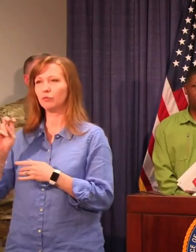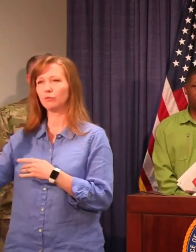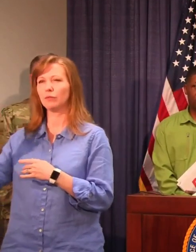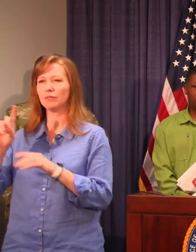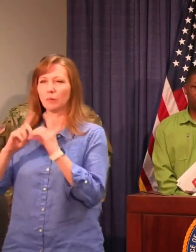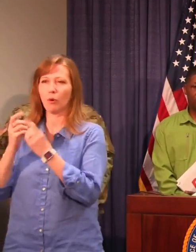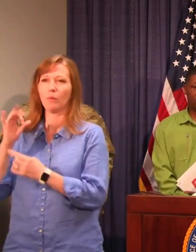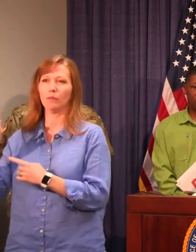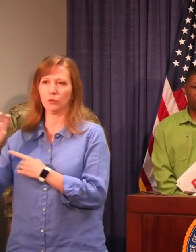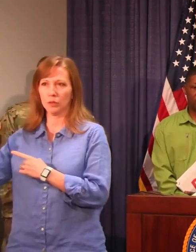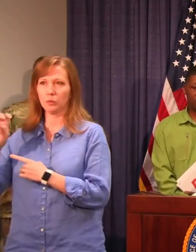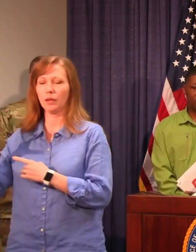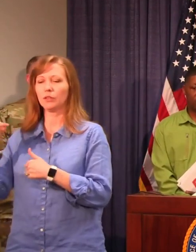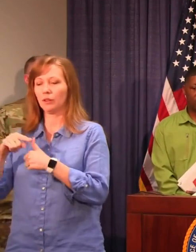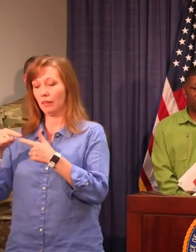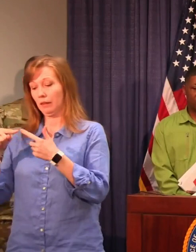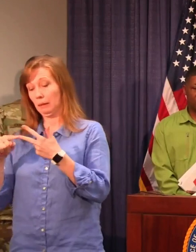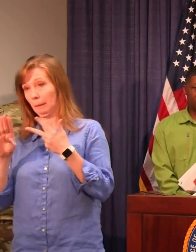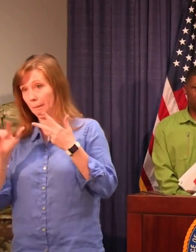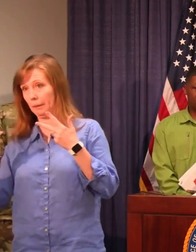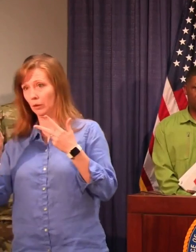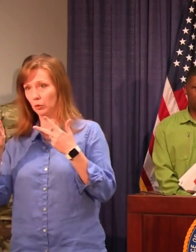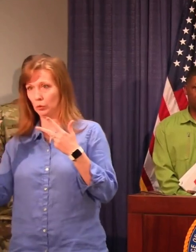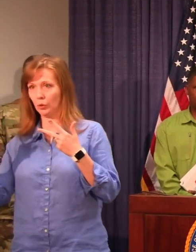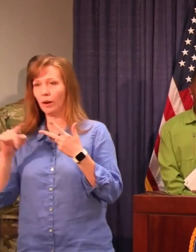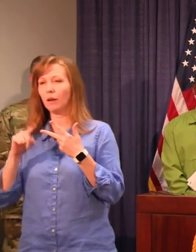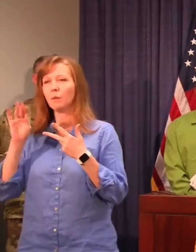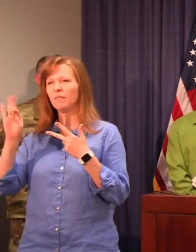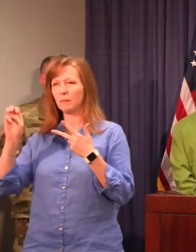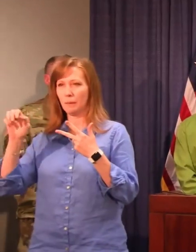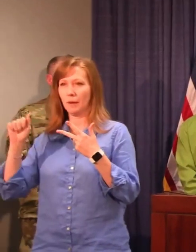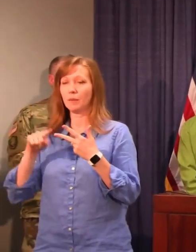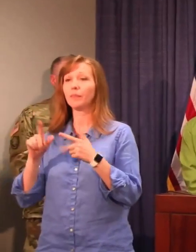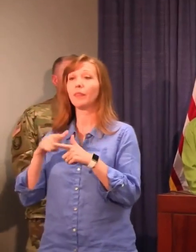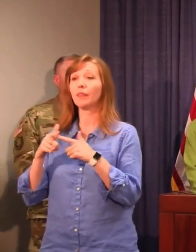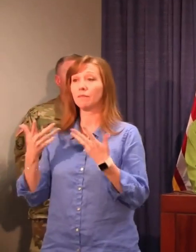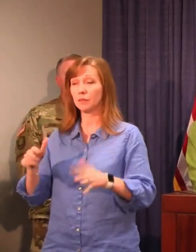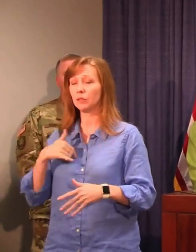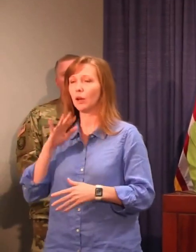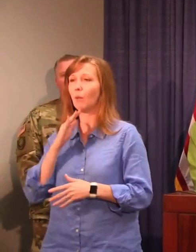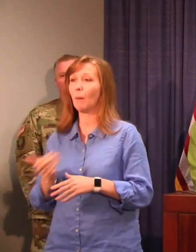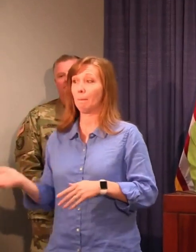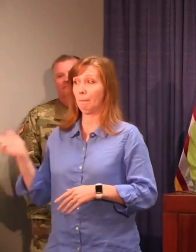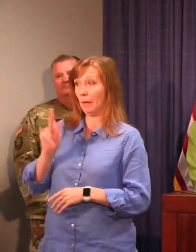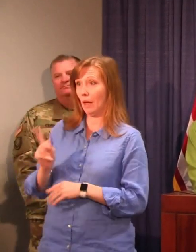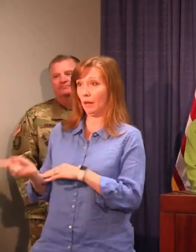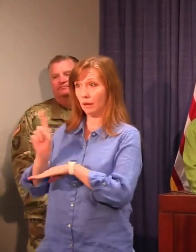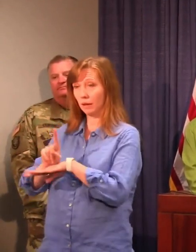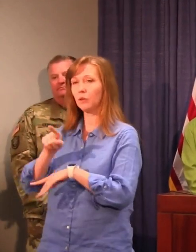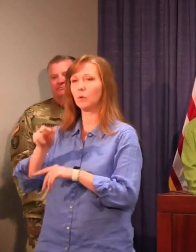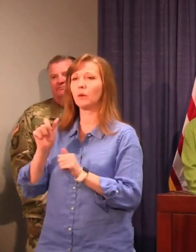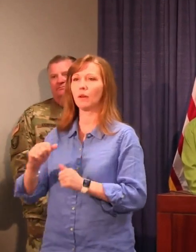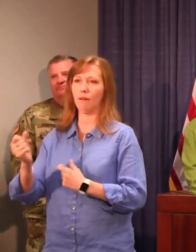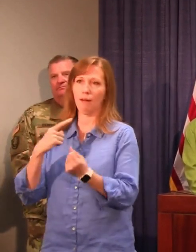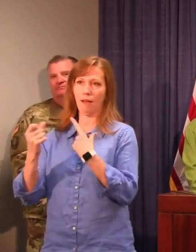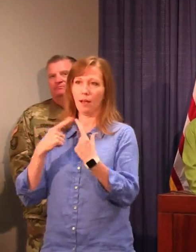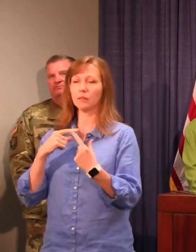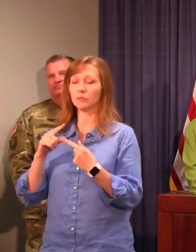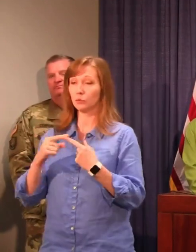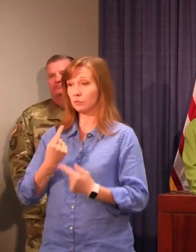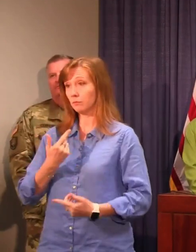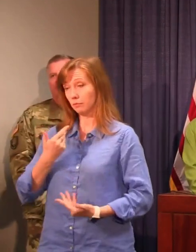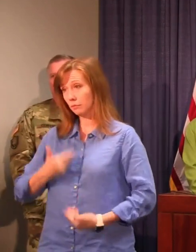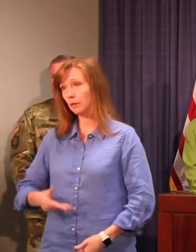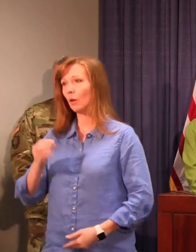to answer questions. And of course, you can address questions to myself or to anyone who is standing behind me.